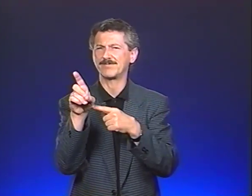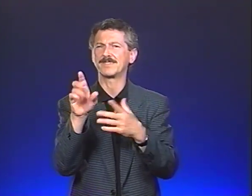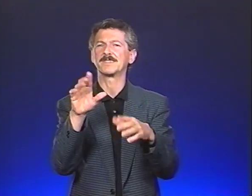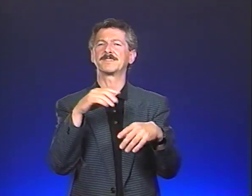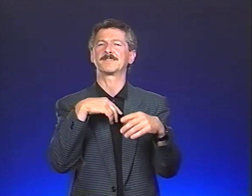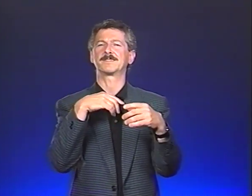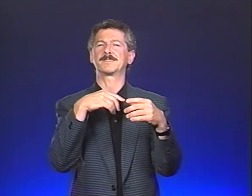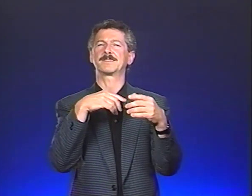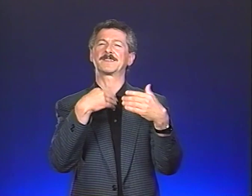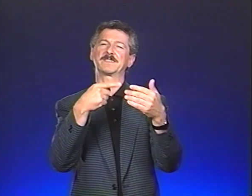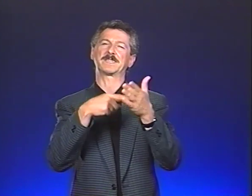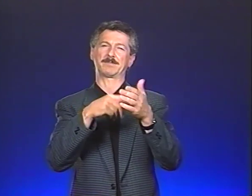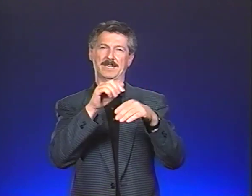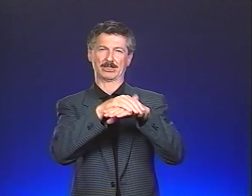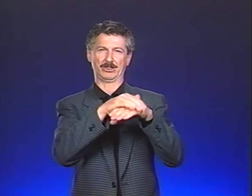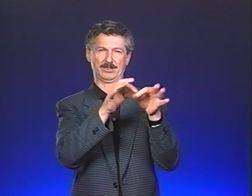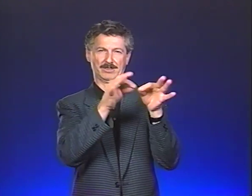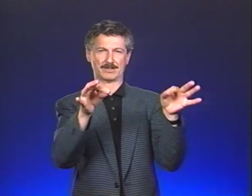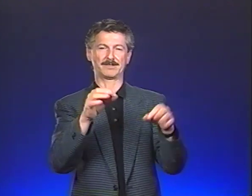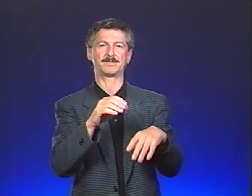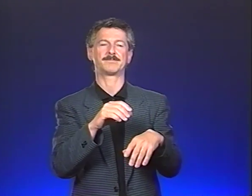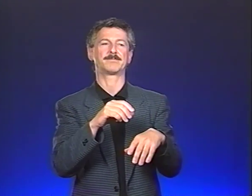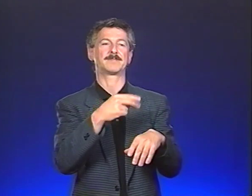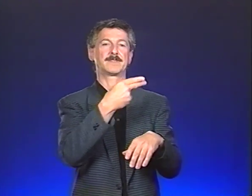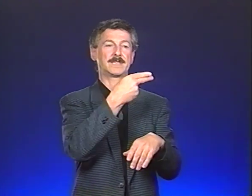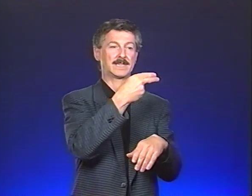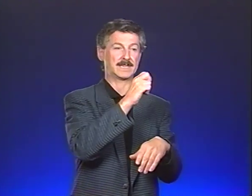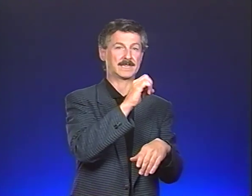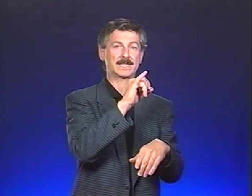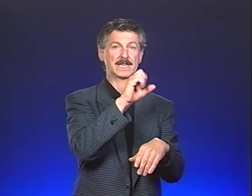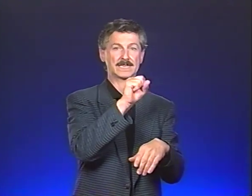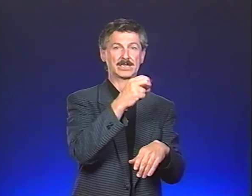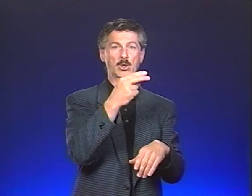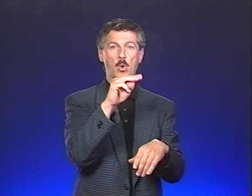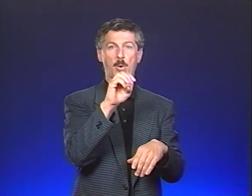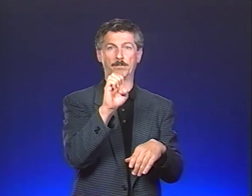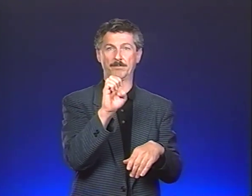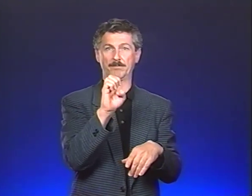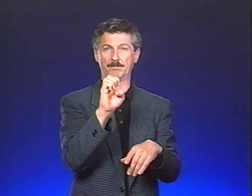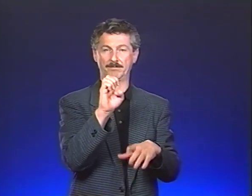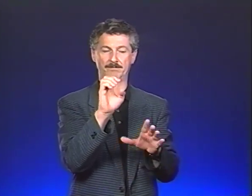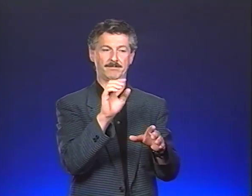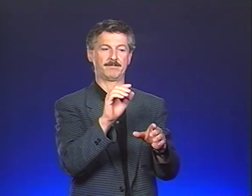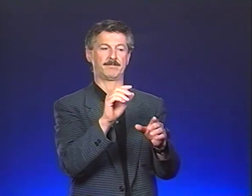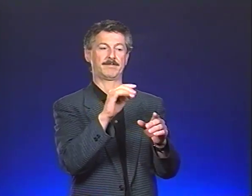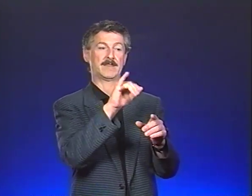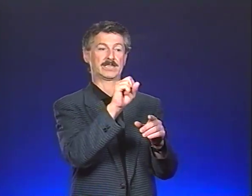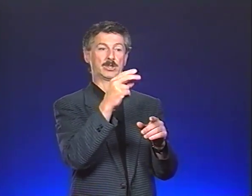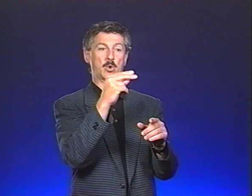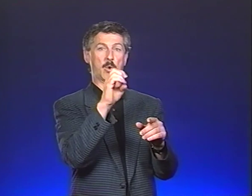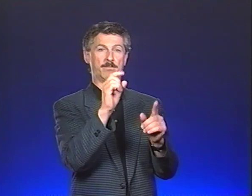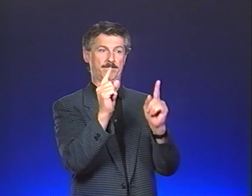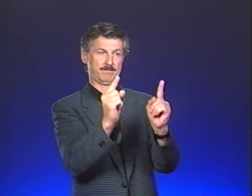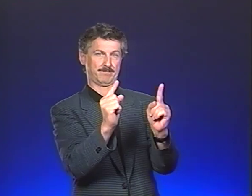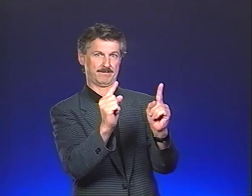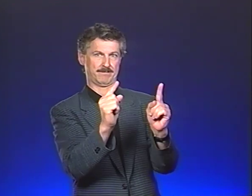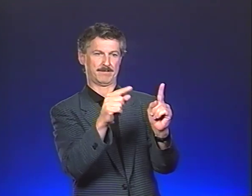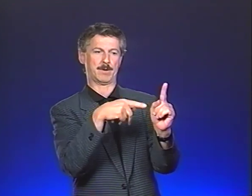to define what we mean by predicate, and I'll use an example from English. In the sentence, he is home, the